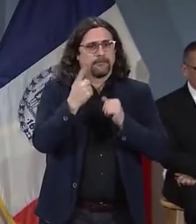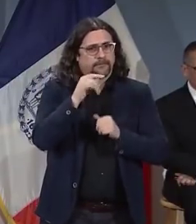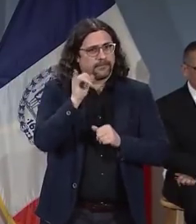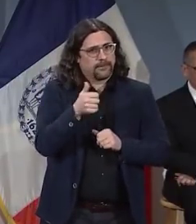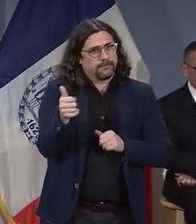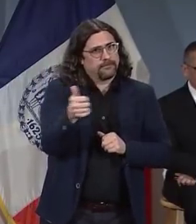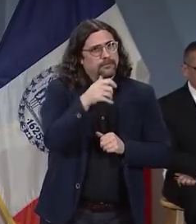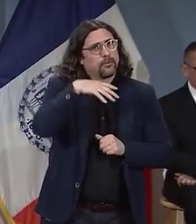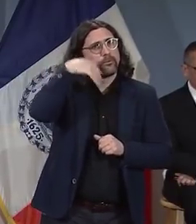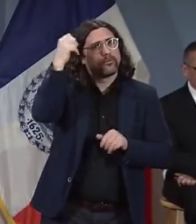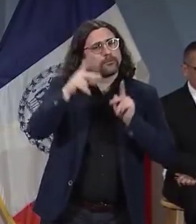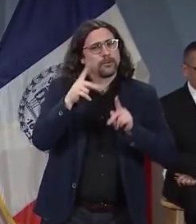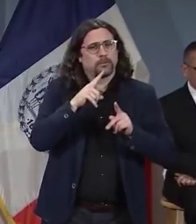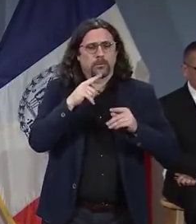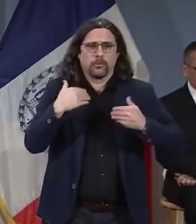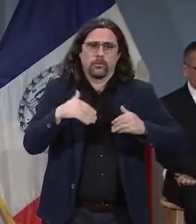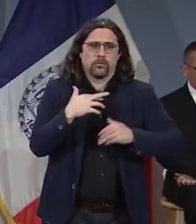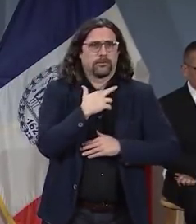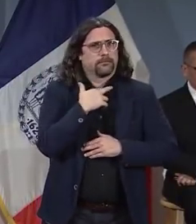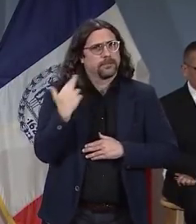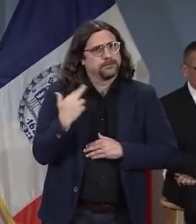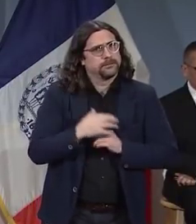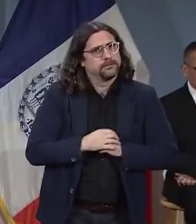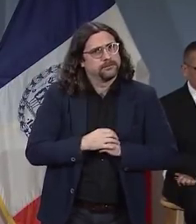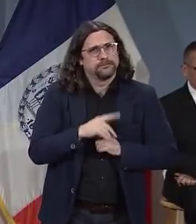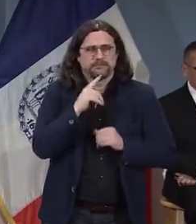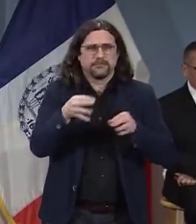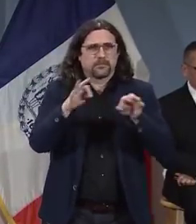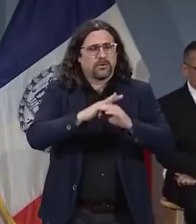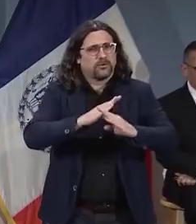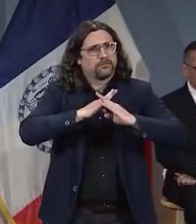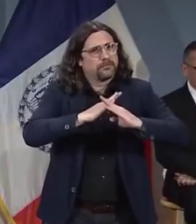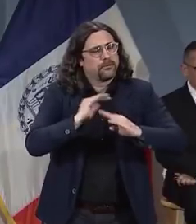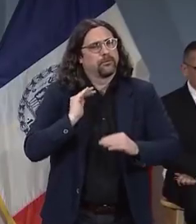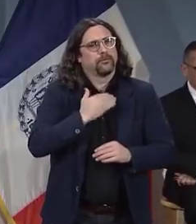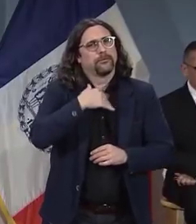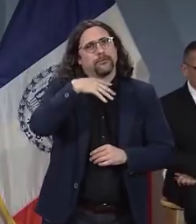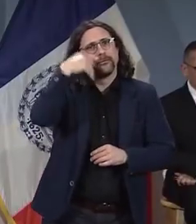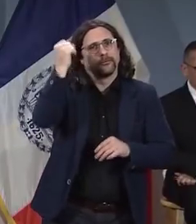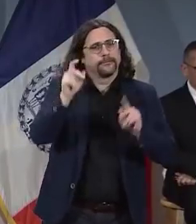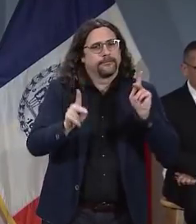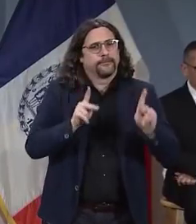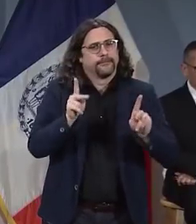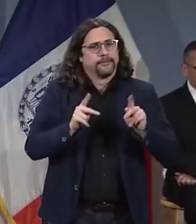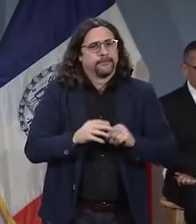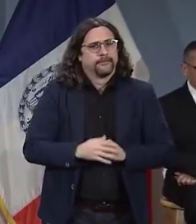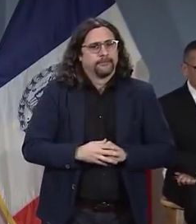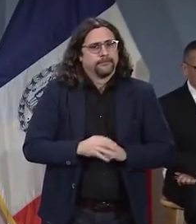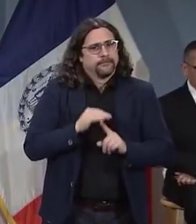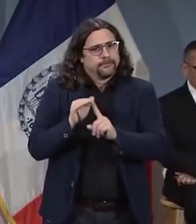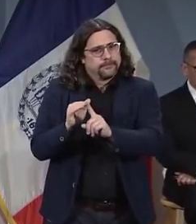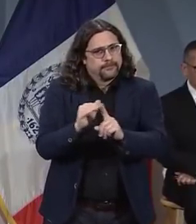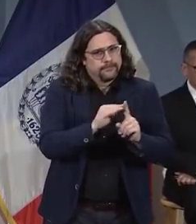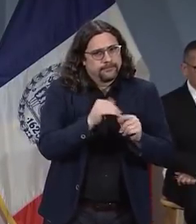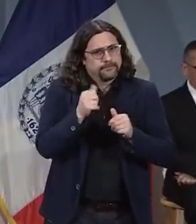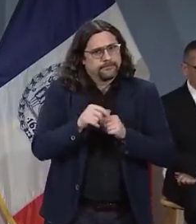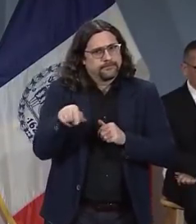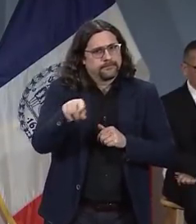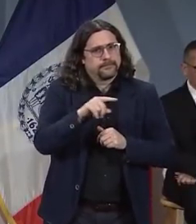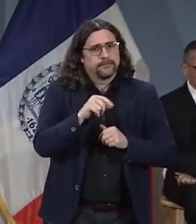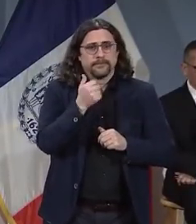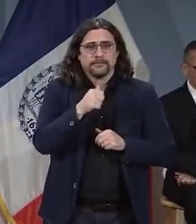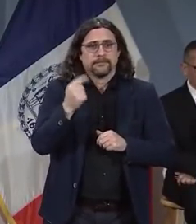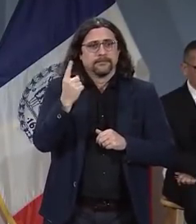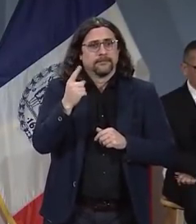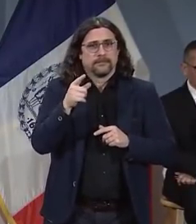and we must protect them. And another reminder that anyone in your life who meets that standard,